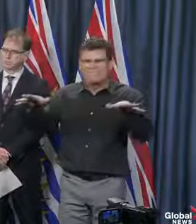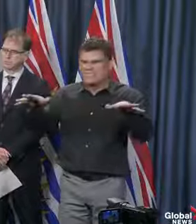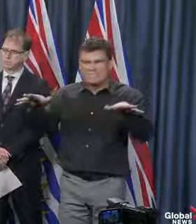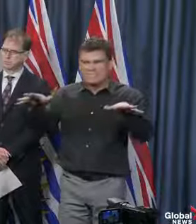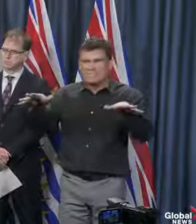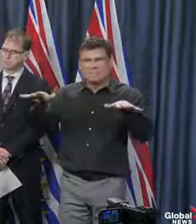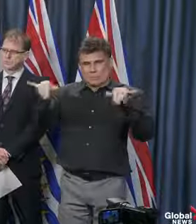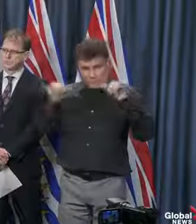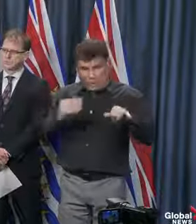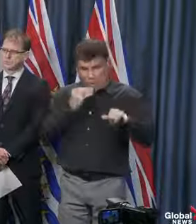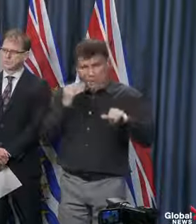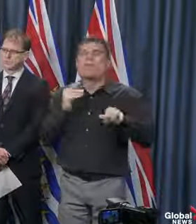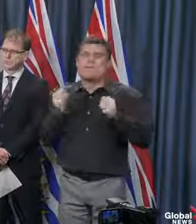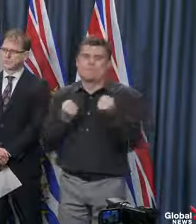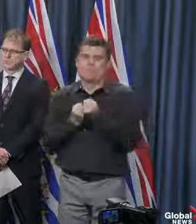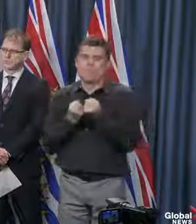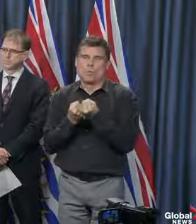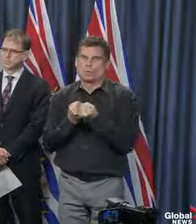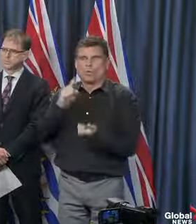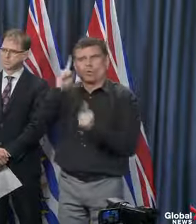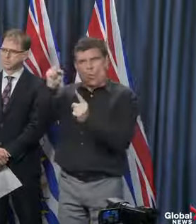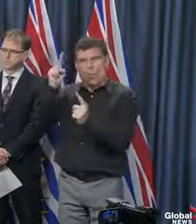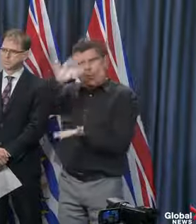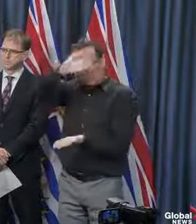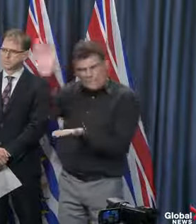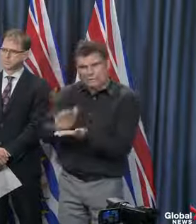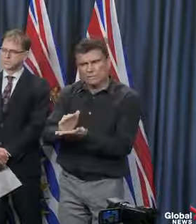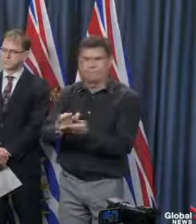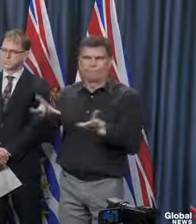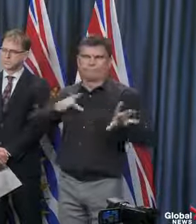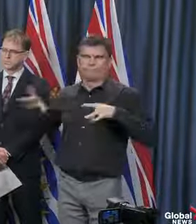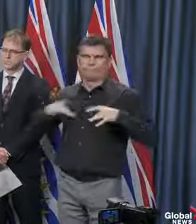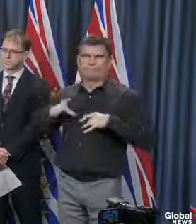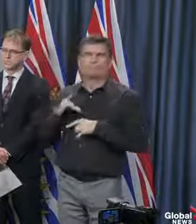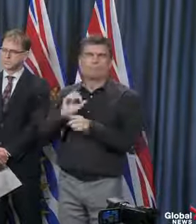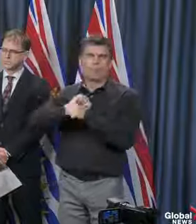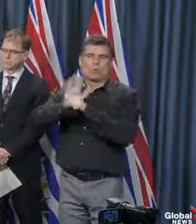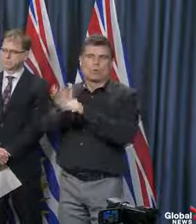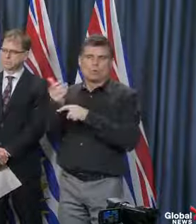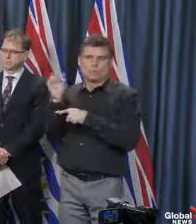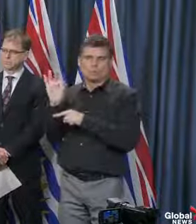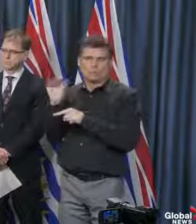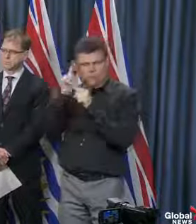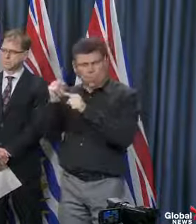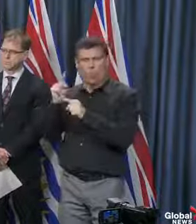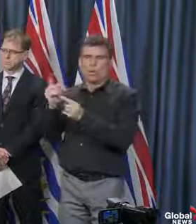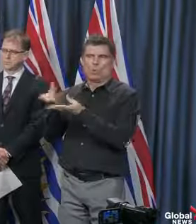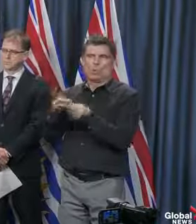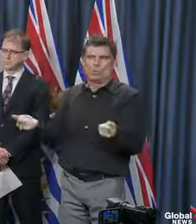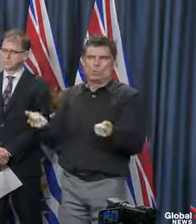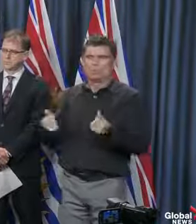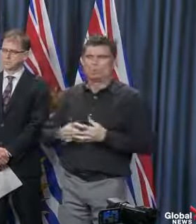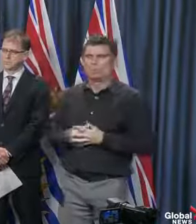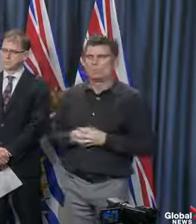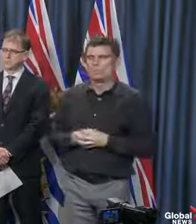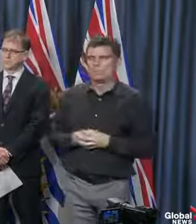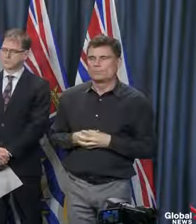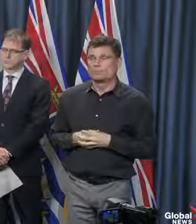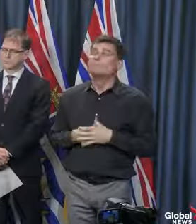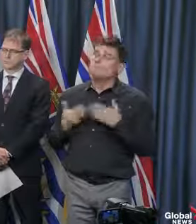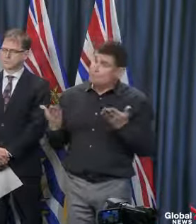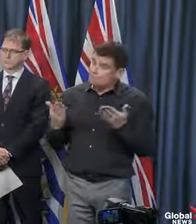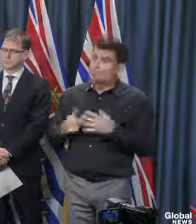that most people that we are seeing who've been traveling internationally, most of them have relatively mild disease and are staying